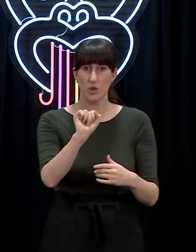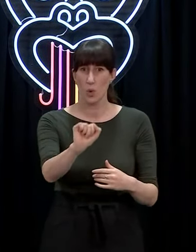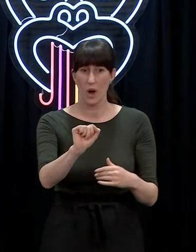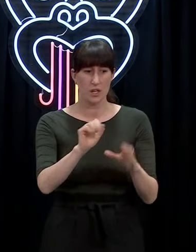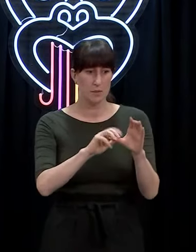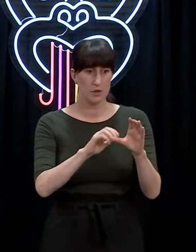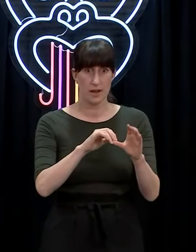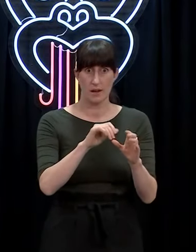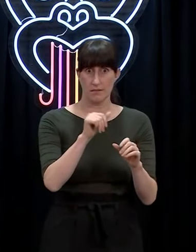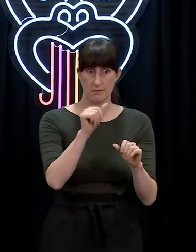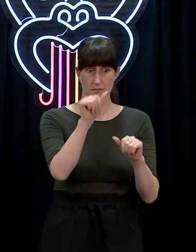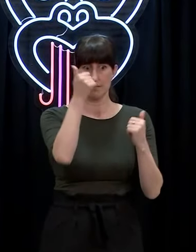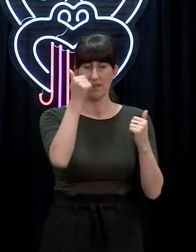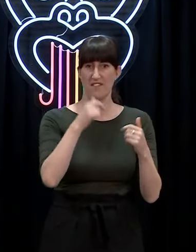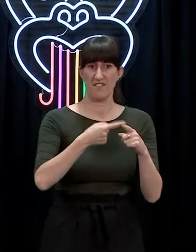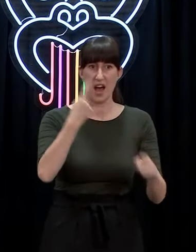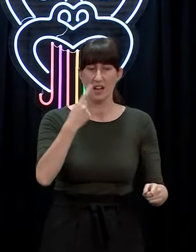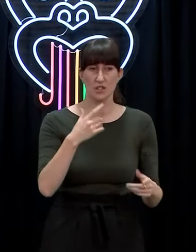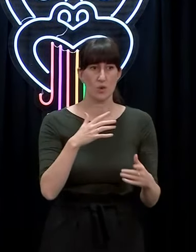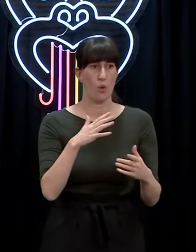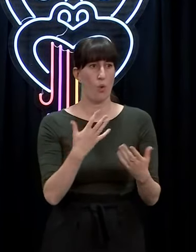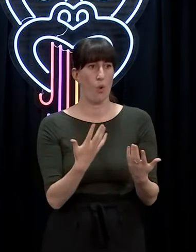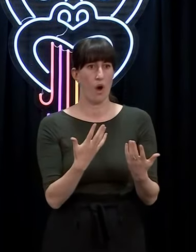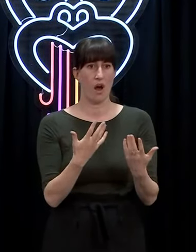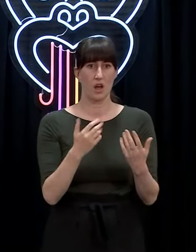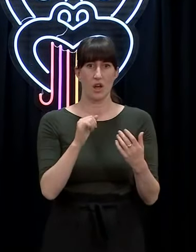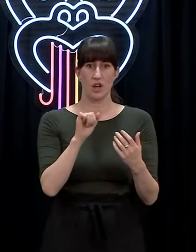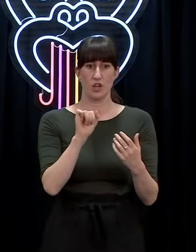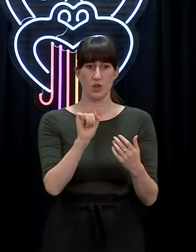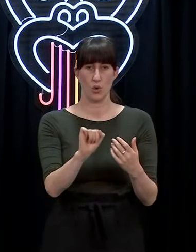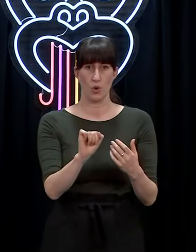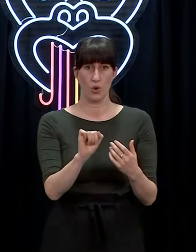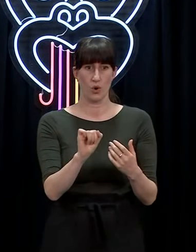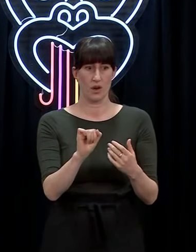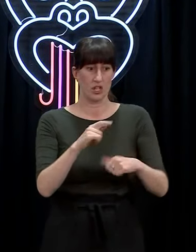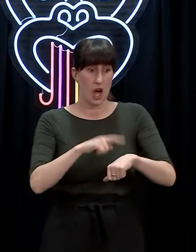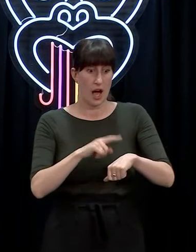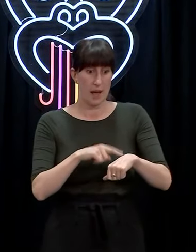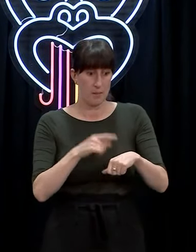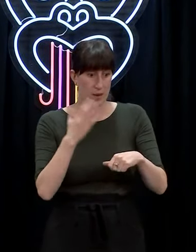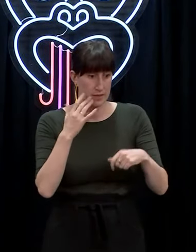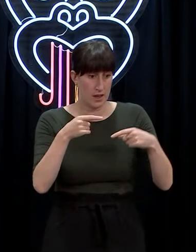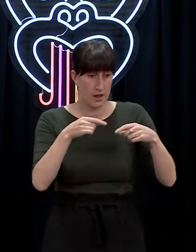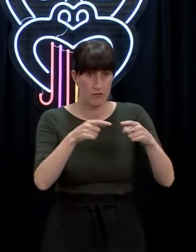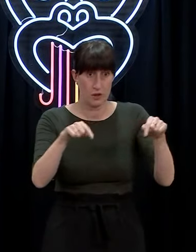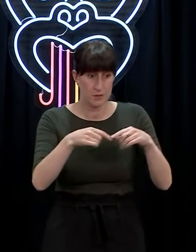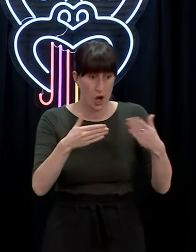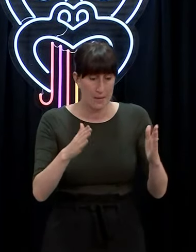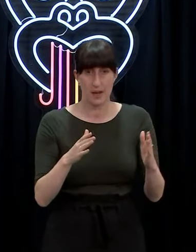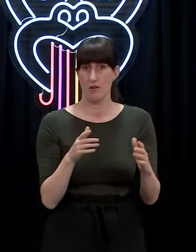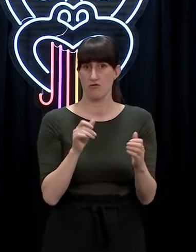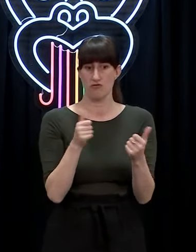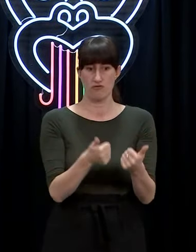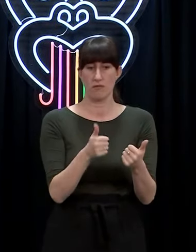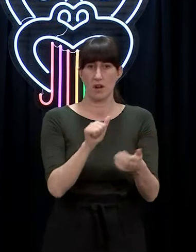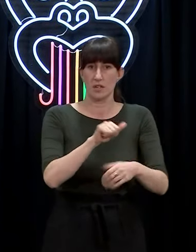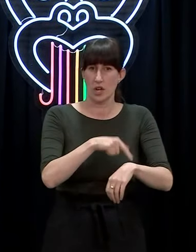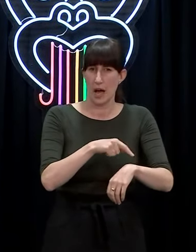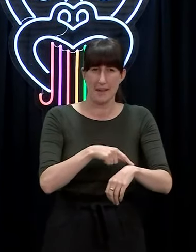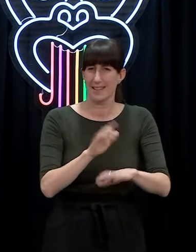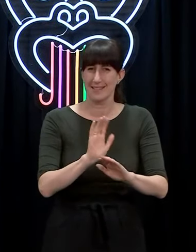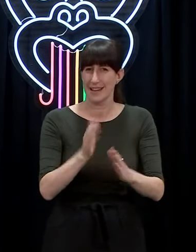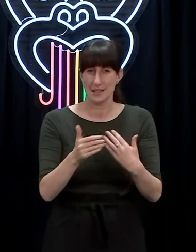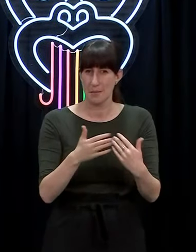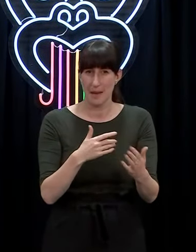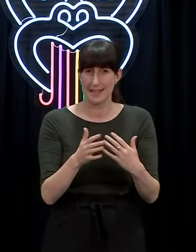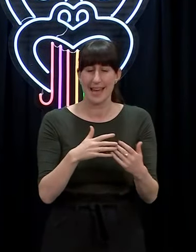refreshing faster, or whether you happen to be online at the time the rooms are being released. So we're trying to give everyone an equal opportunity